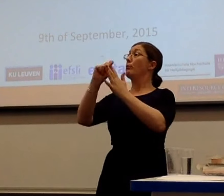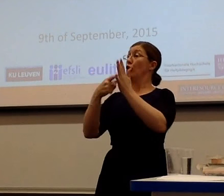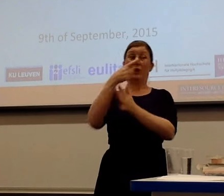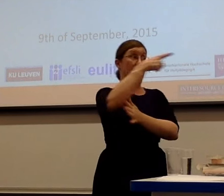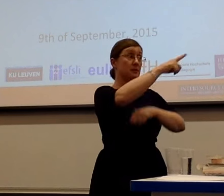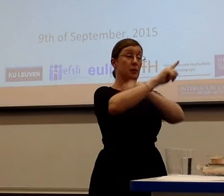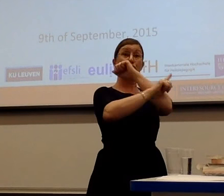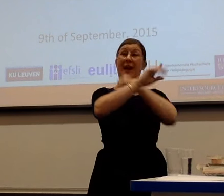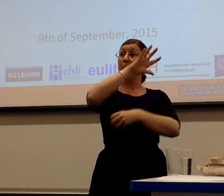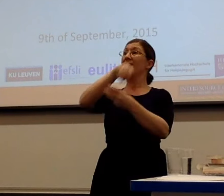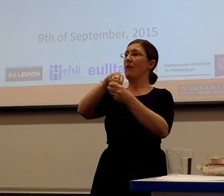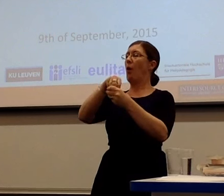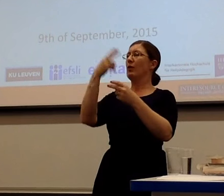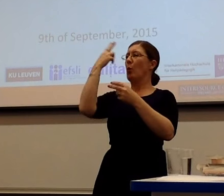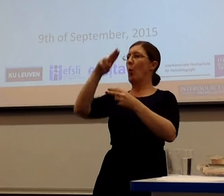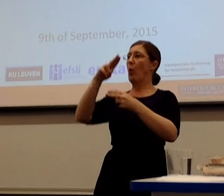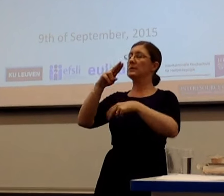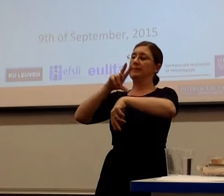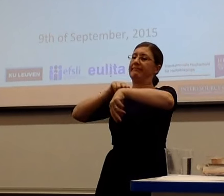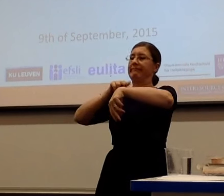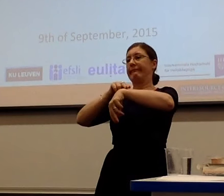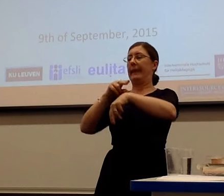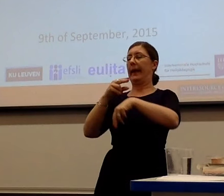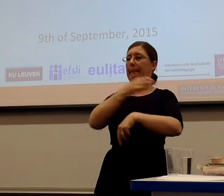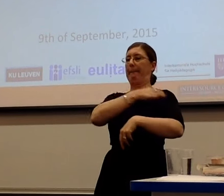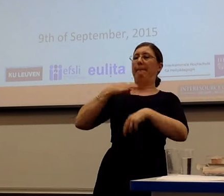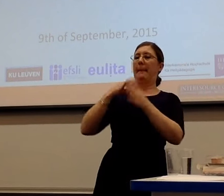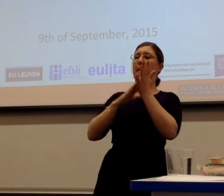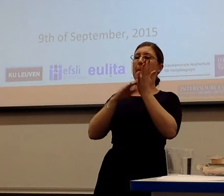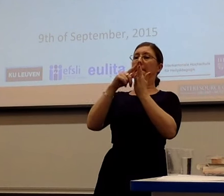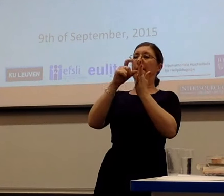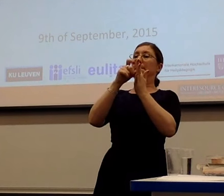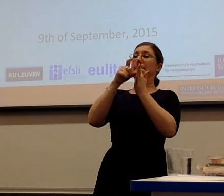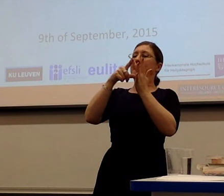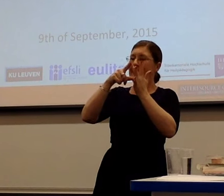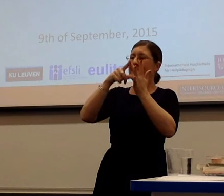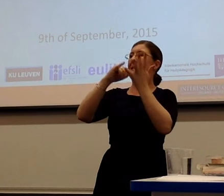iteration. And there was another project that Graham was involved in here at Heriot-Watt. It was called